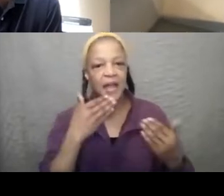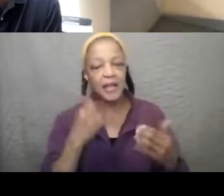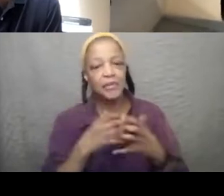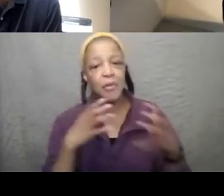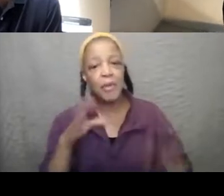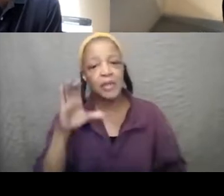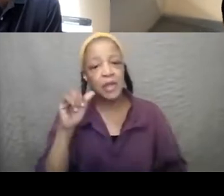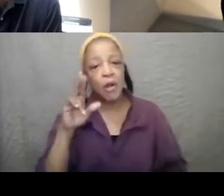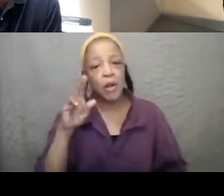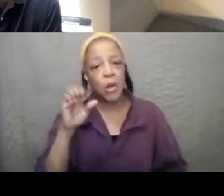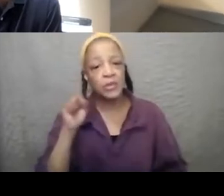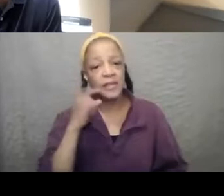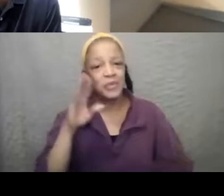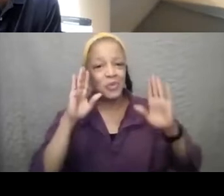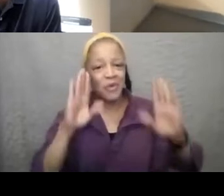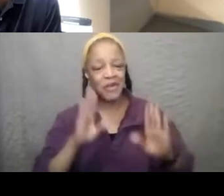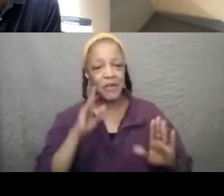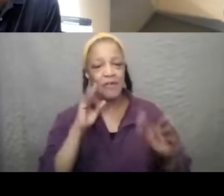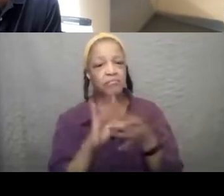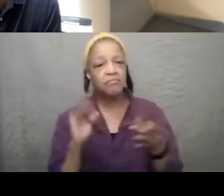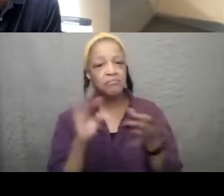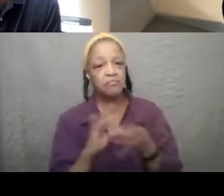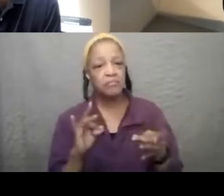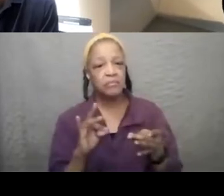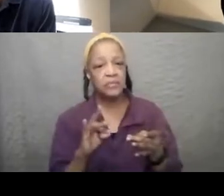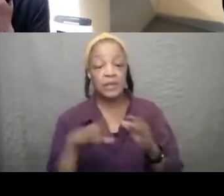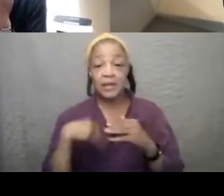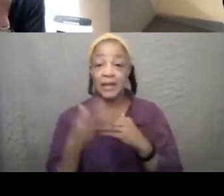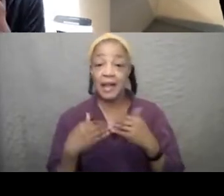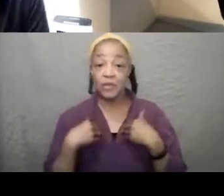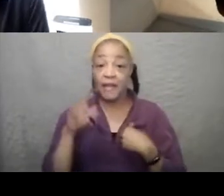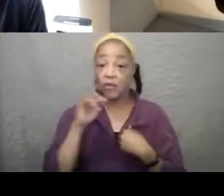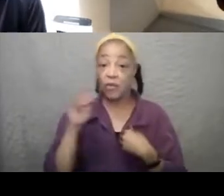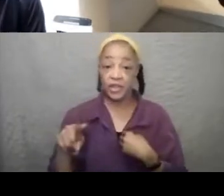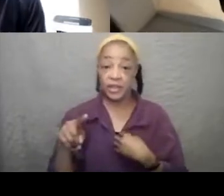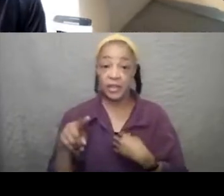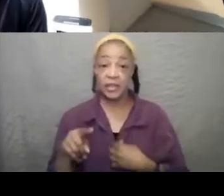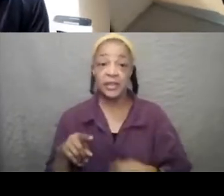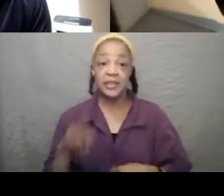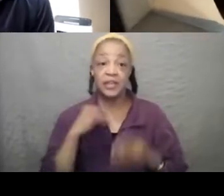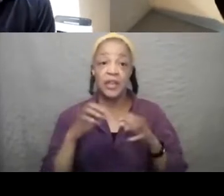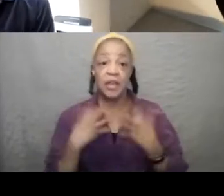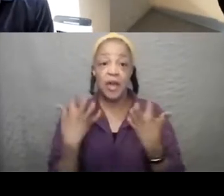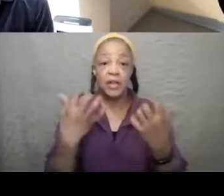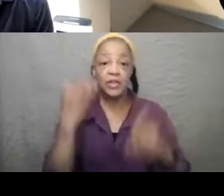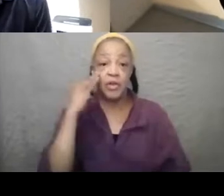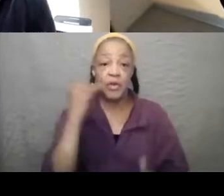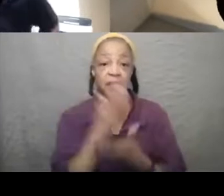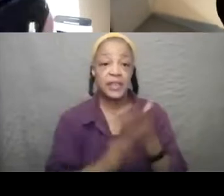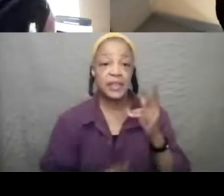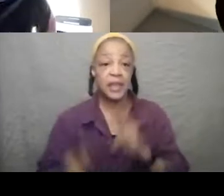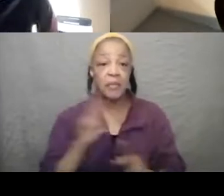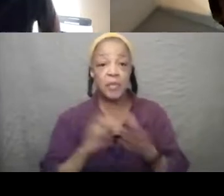much. All right. I'm going to move into our questions now, just so the audience knows. Some people drafted their